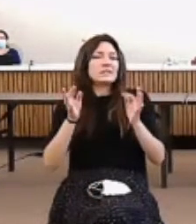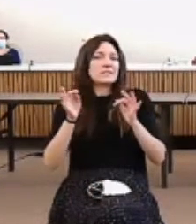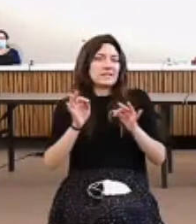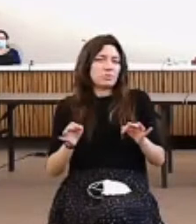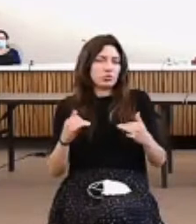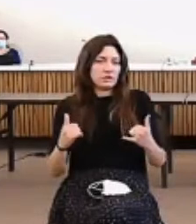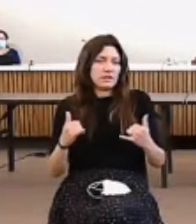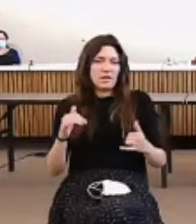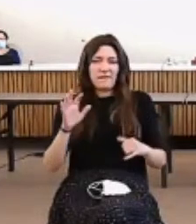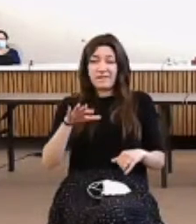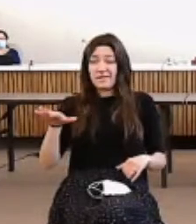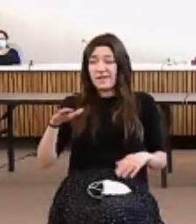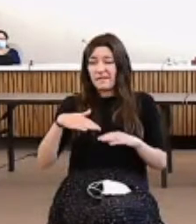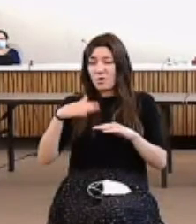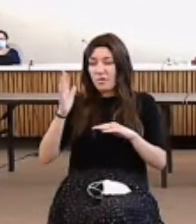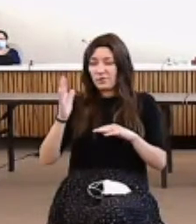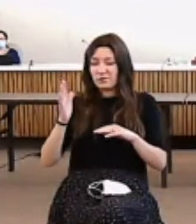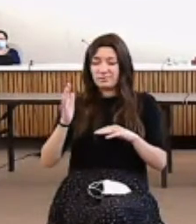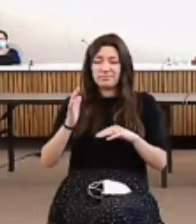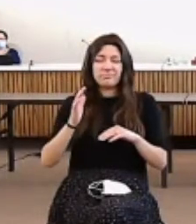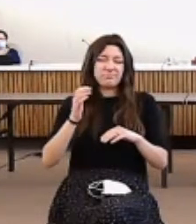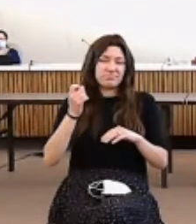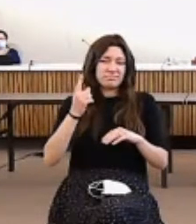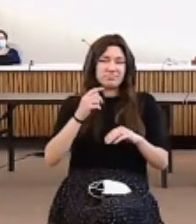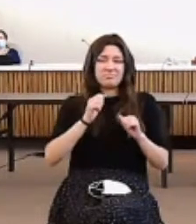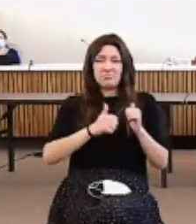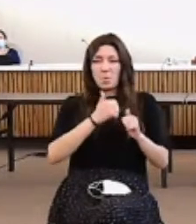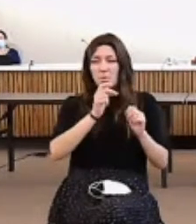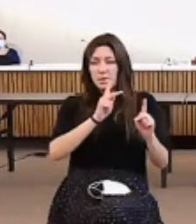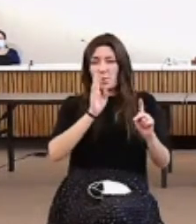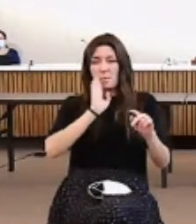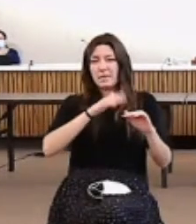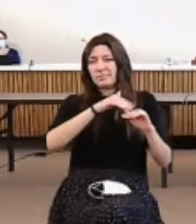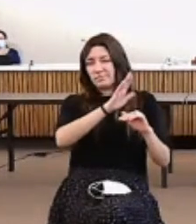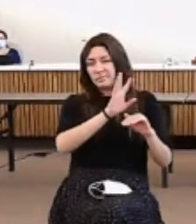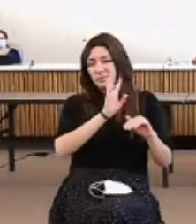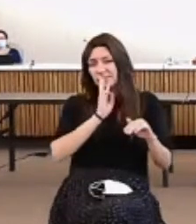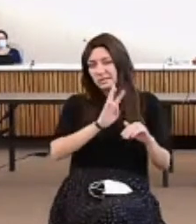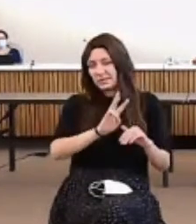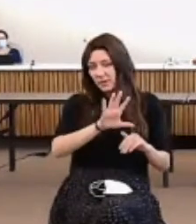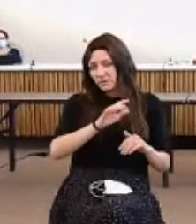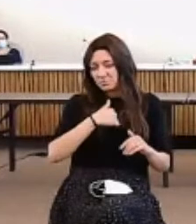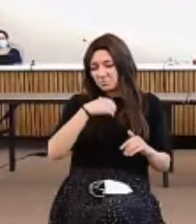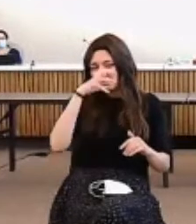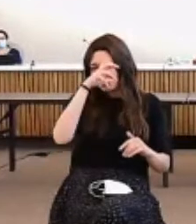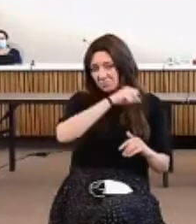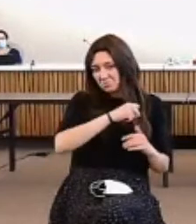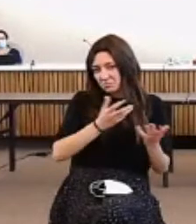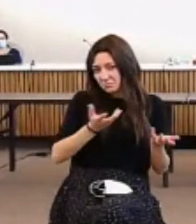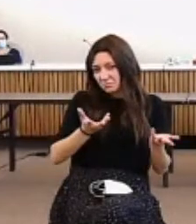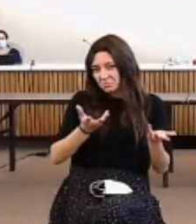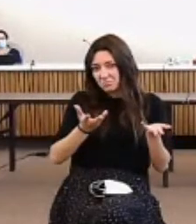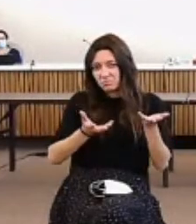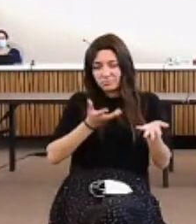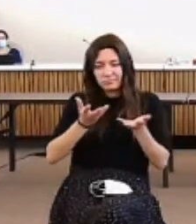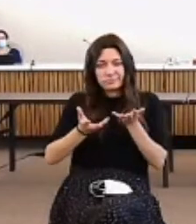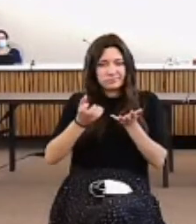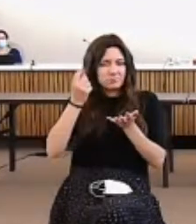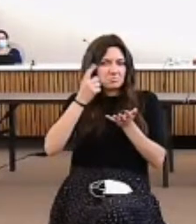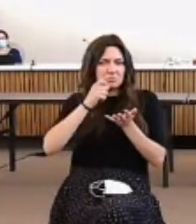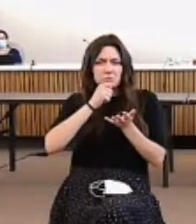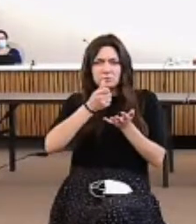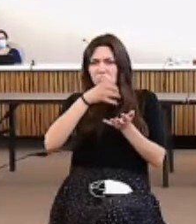higher. Probably most are going to be 60, 65 and higher, I would guess. But Okay. we've not come up with a